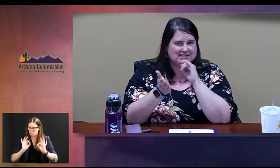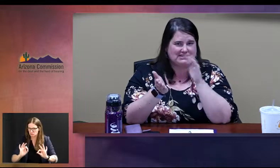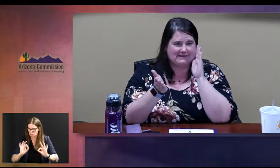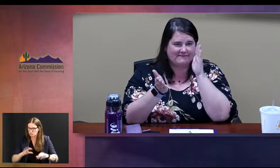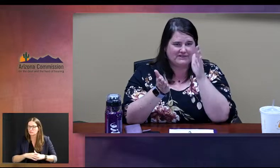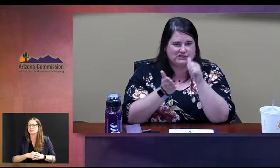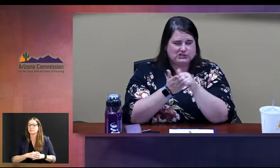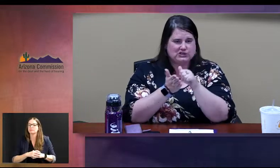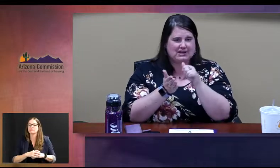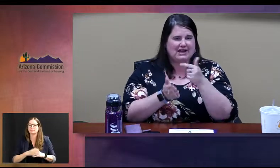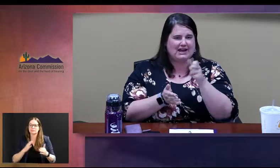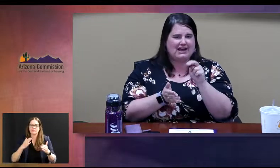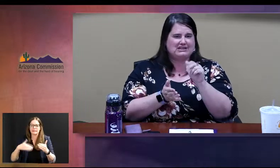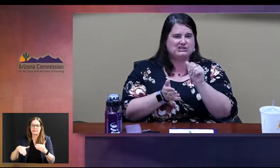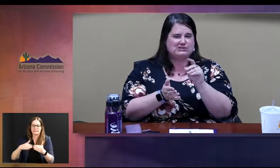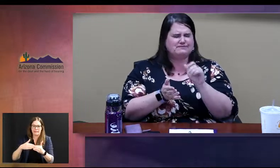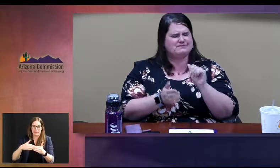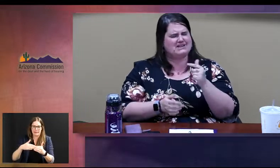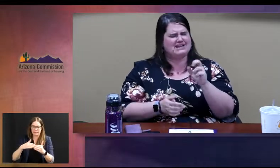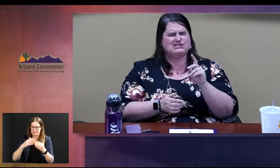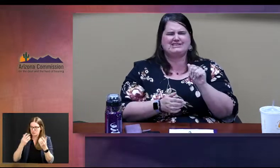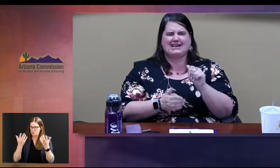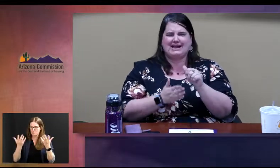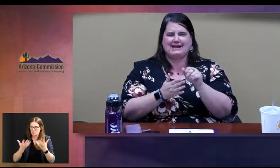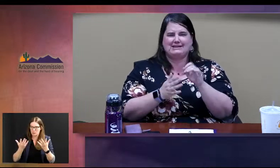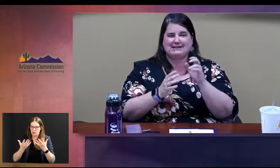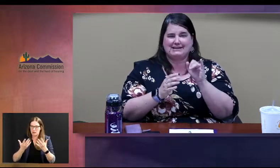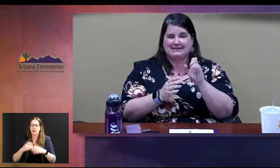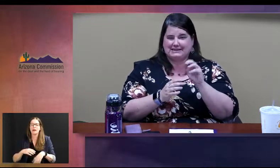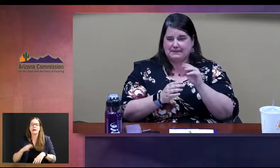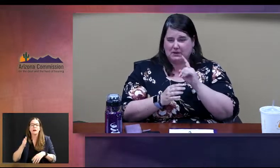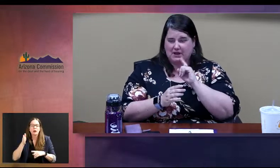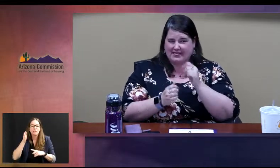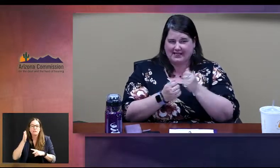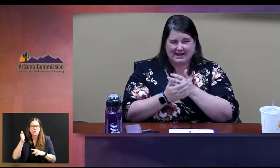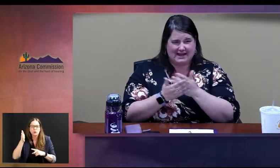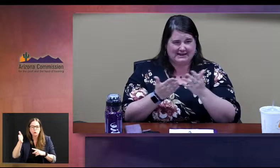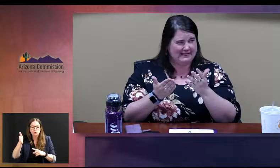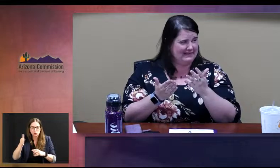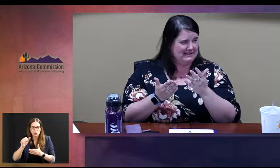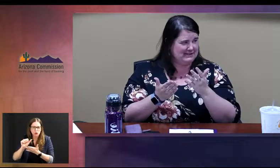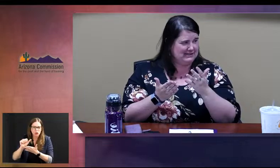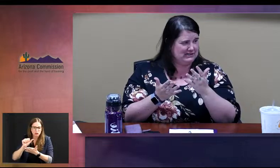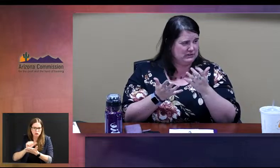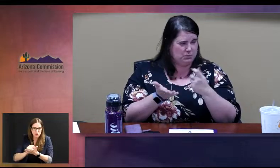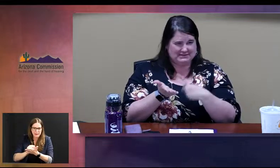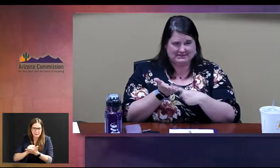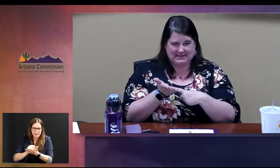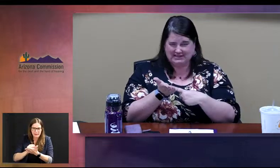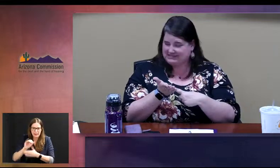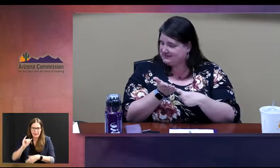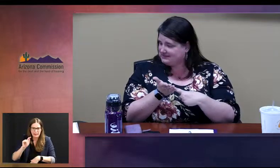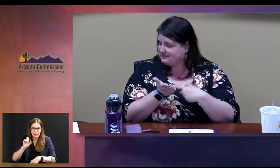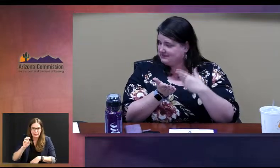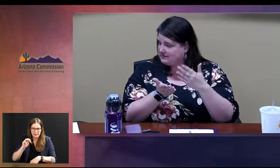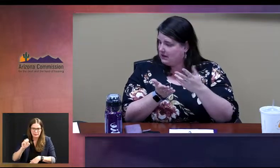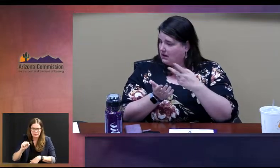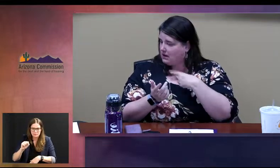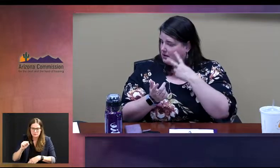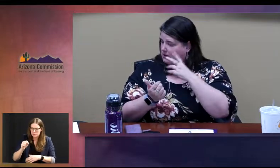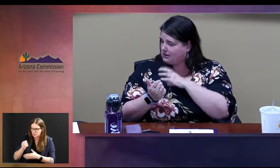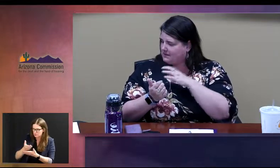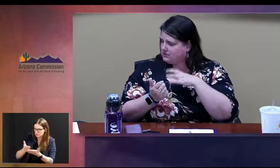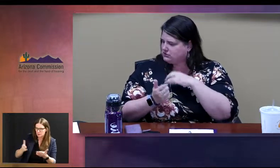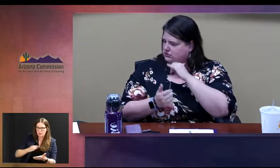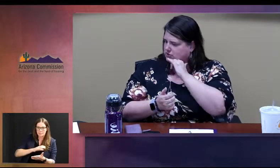The next item on our agenda is future agenda items. Do commissioners have